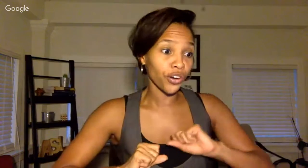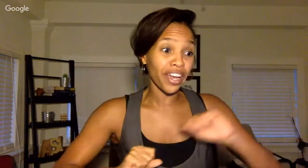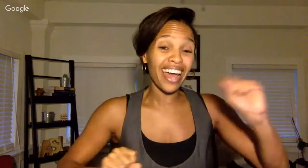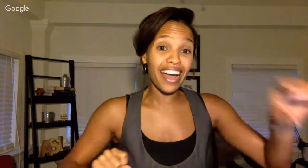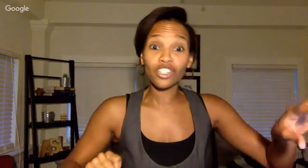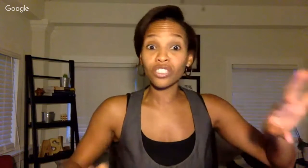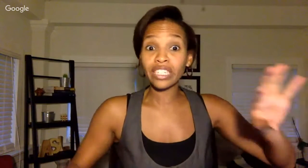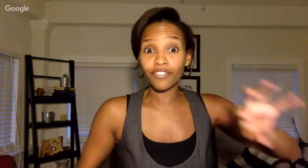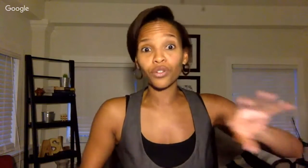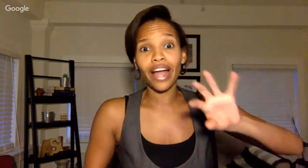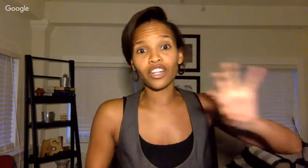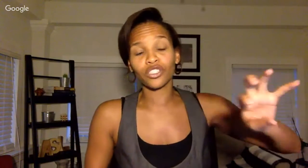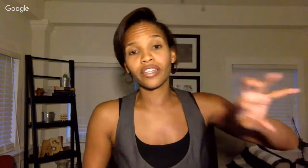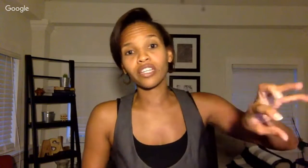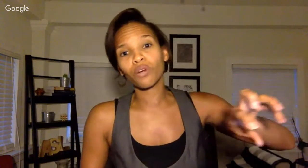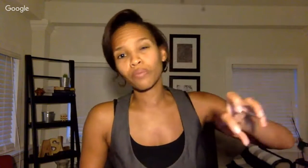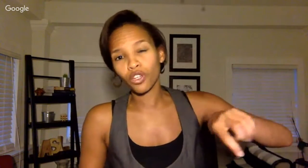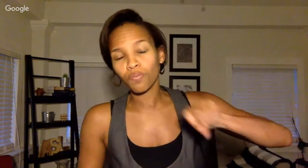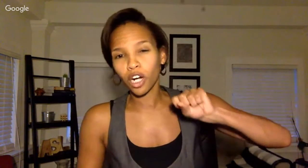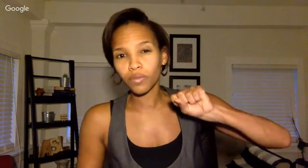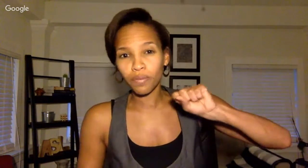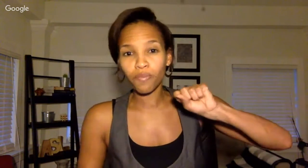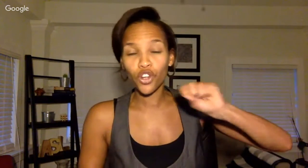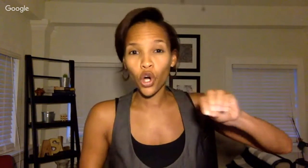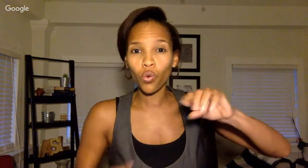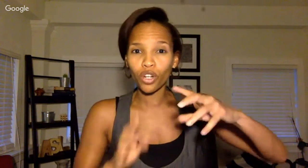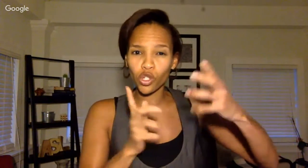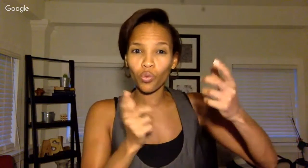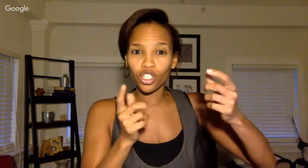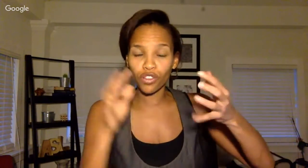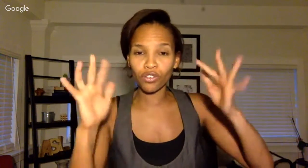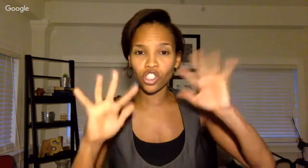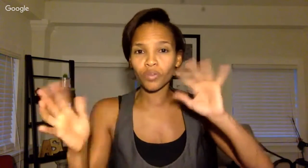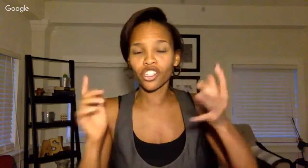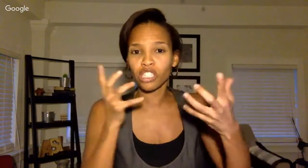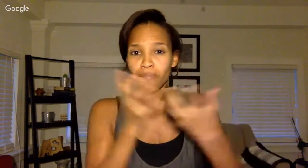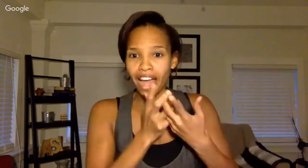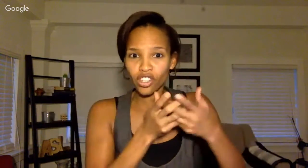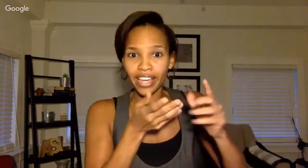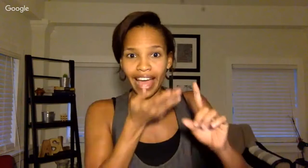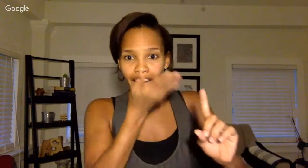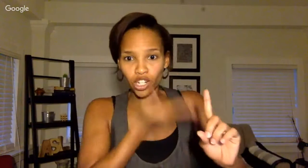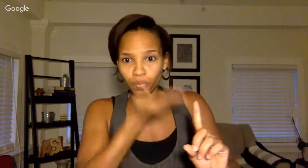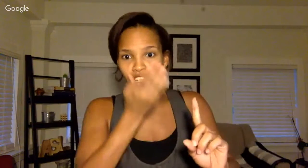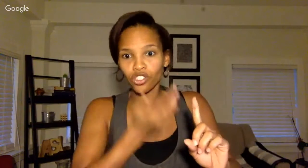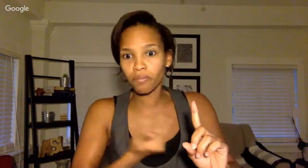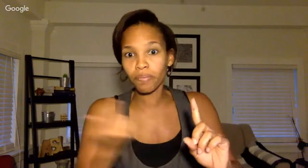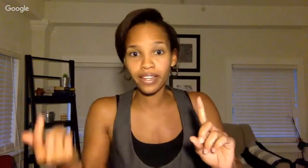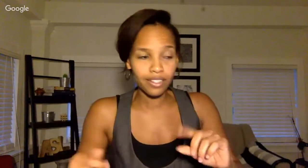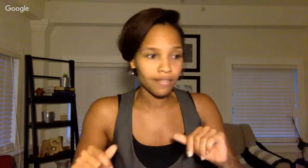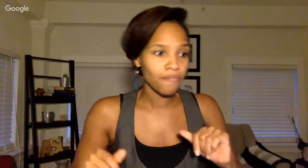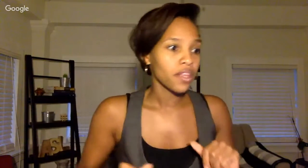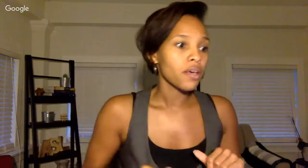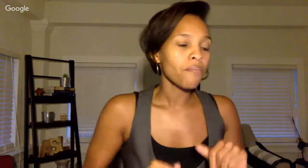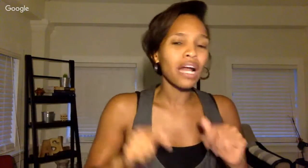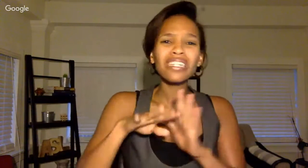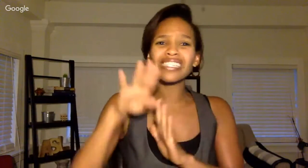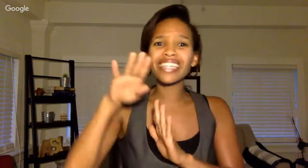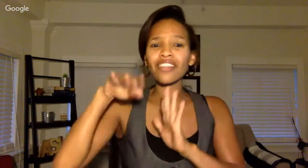And actually, if you were actually in the appointment, you'd probably know which of those interpretations match that actual patient best. But I'm gonna say their